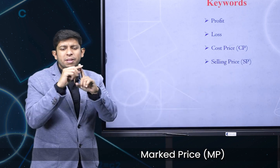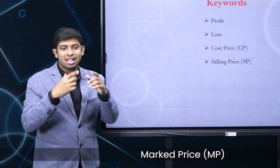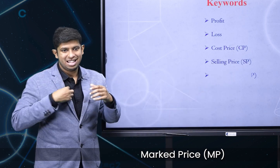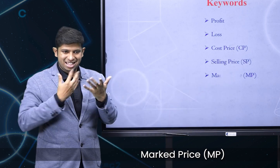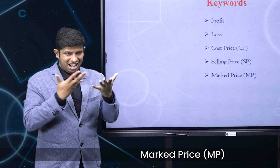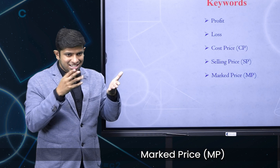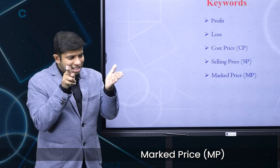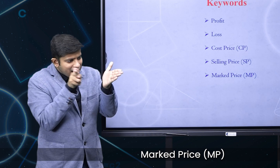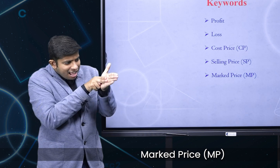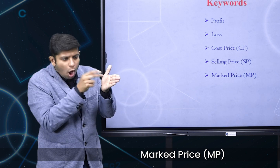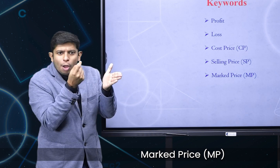marked price,